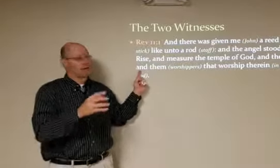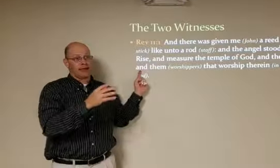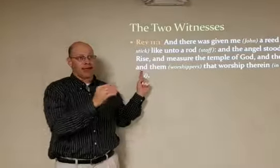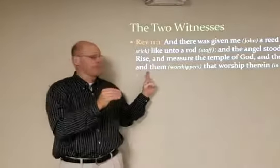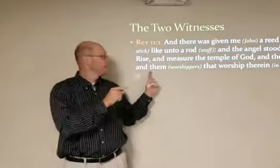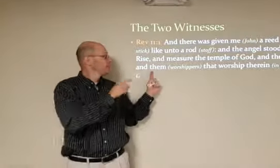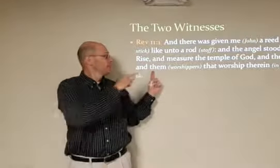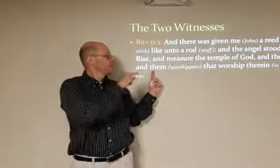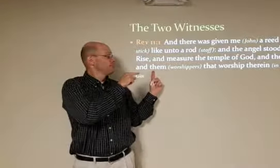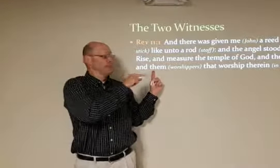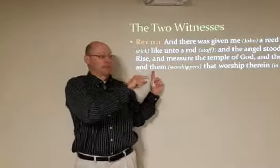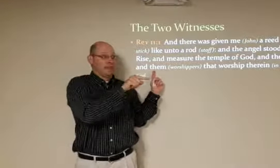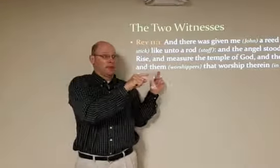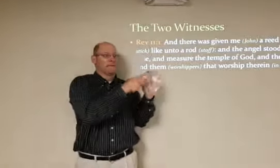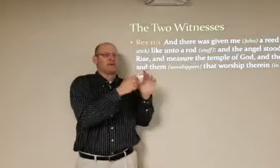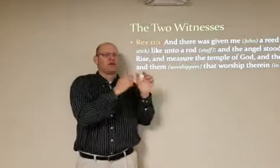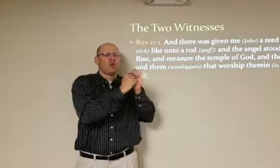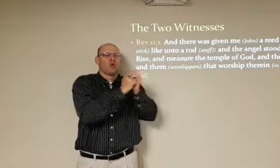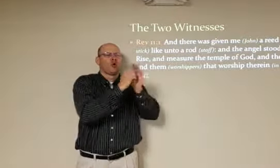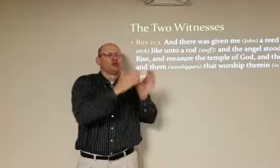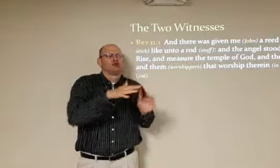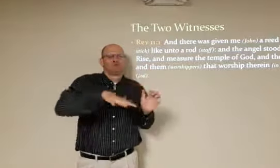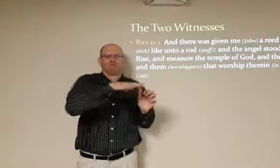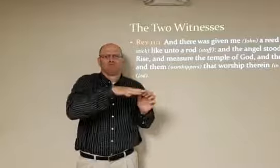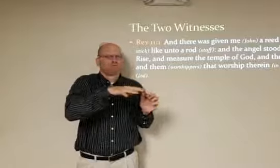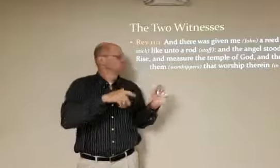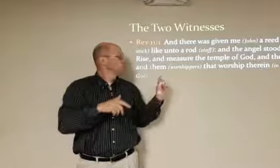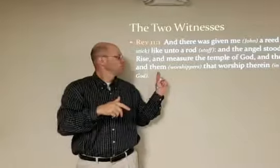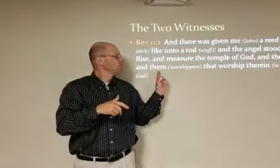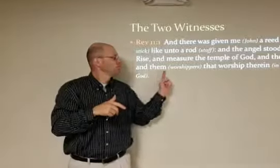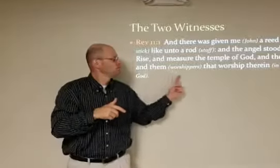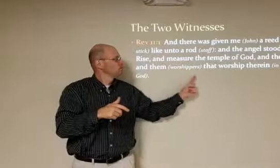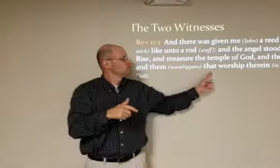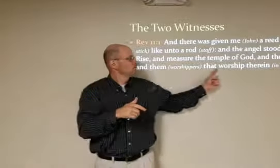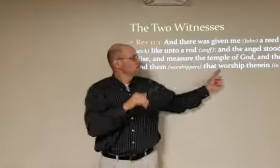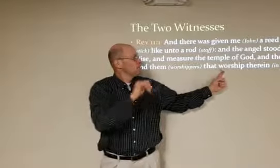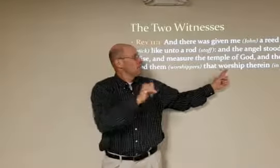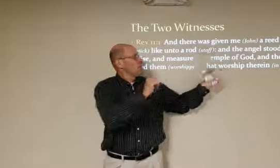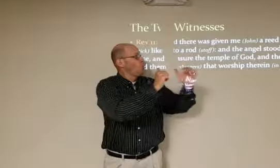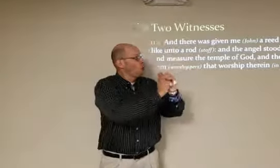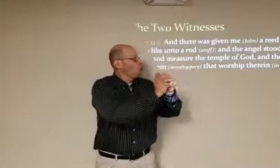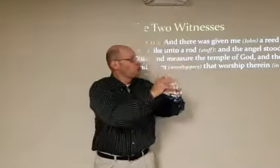and the altar, and them that worship therein.